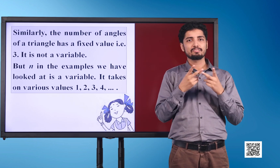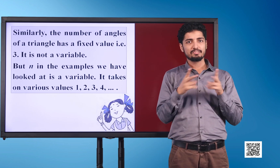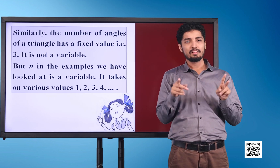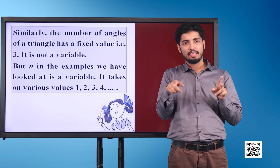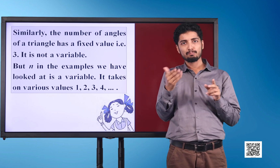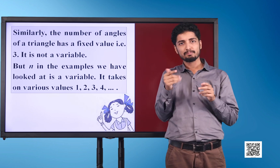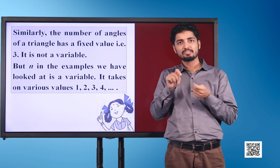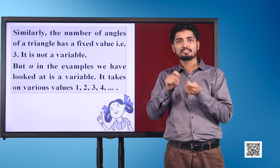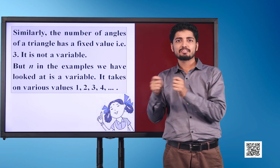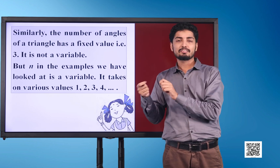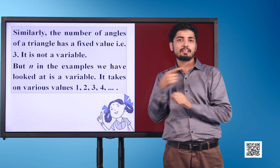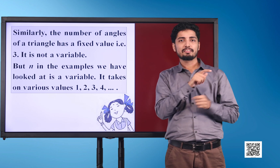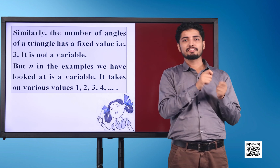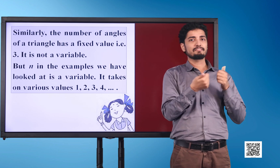2, 3, 4, etc.